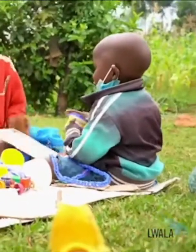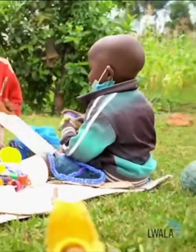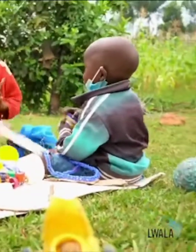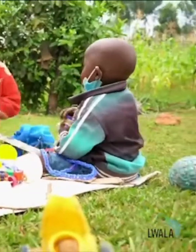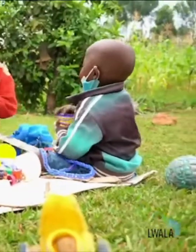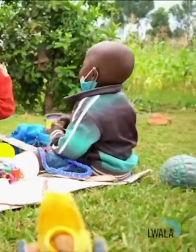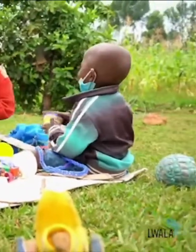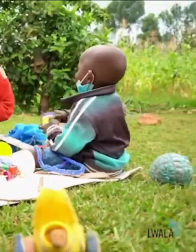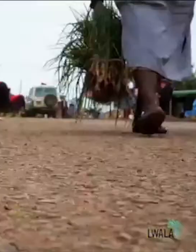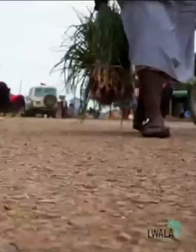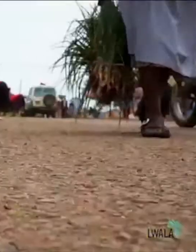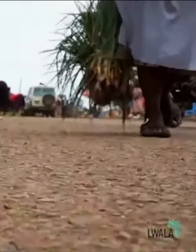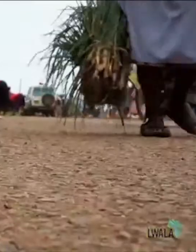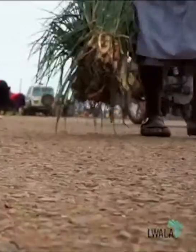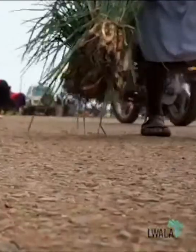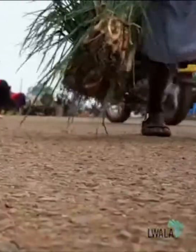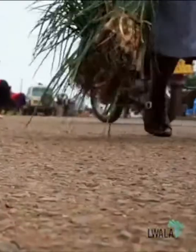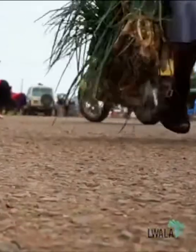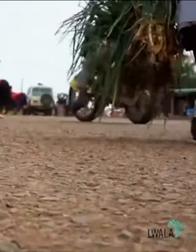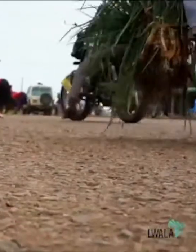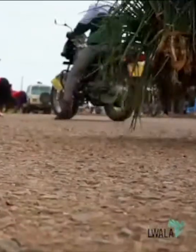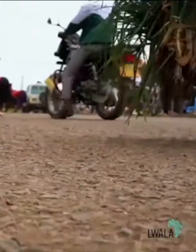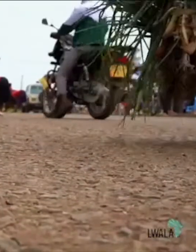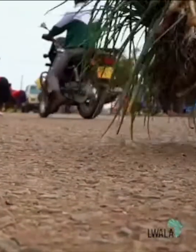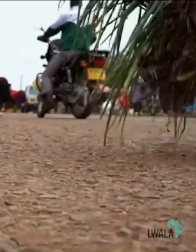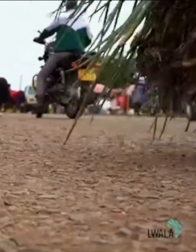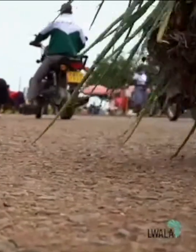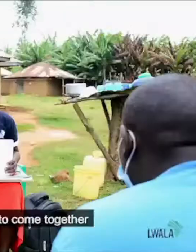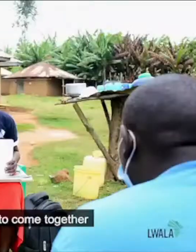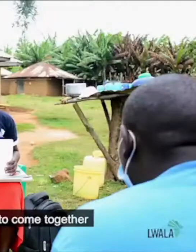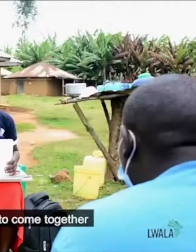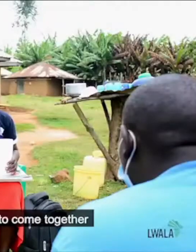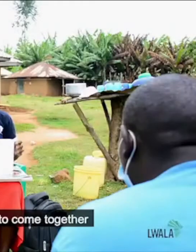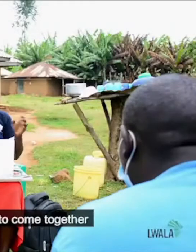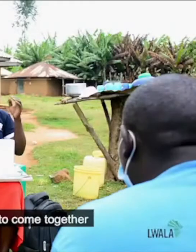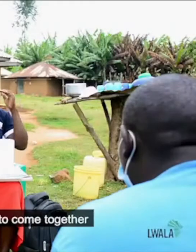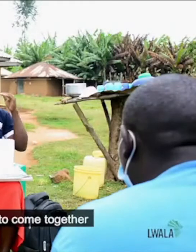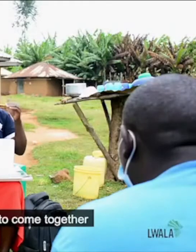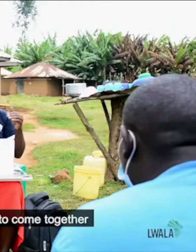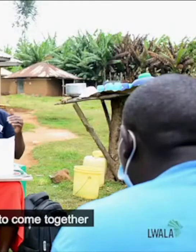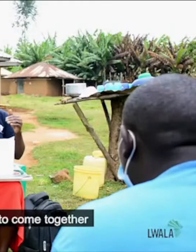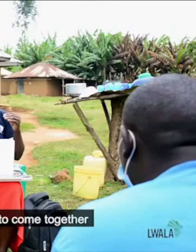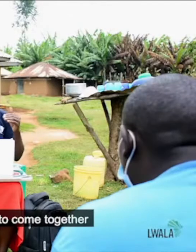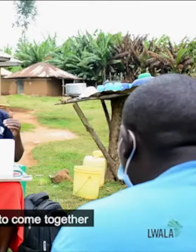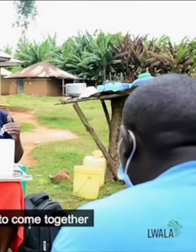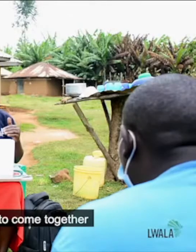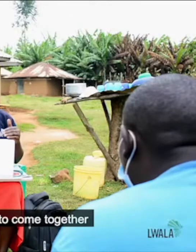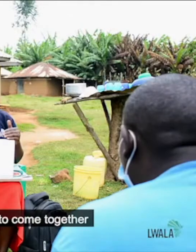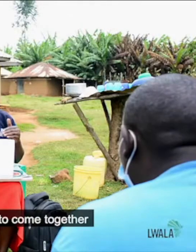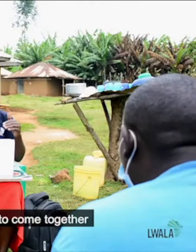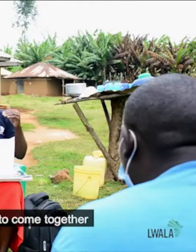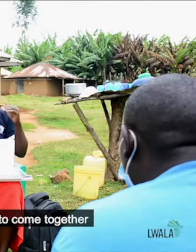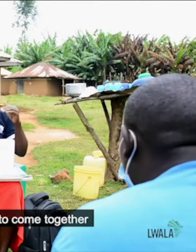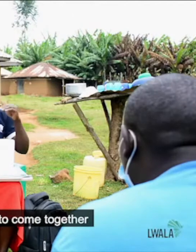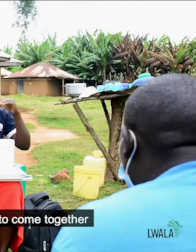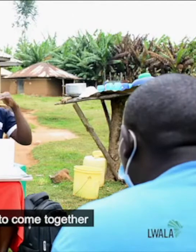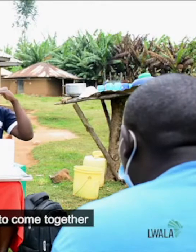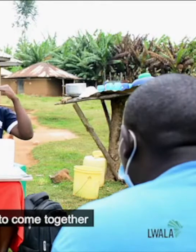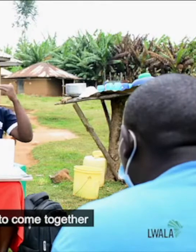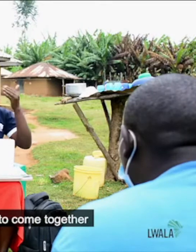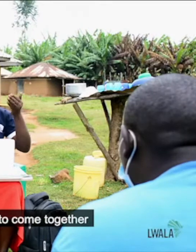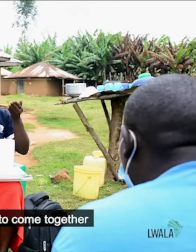poverty, nutrition deficiencies, poor health and psychosocial services. Nurturing care opuonjowa ni mondo